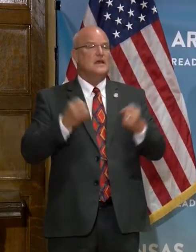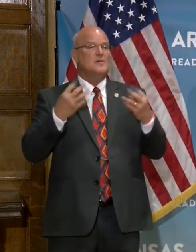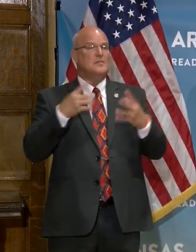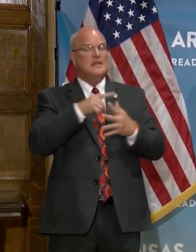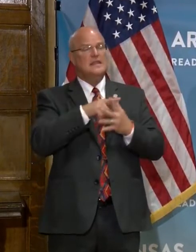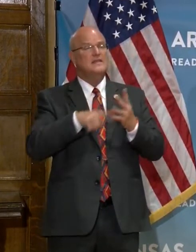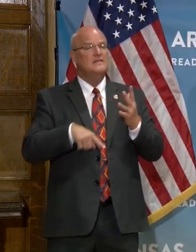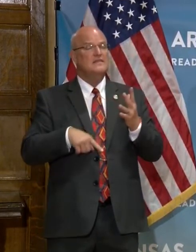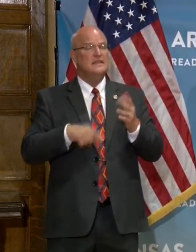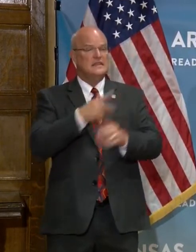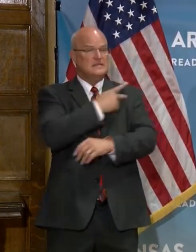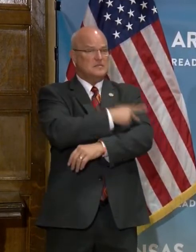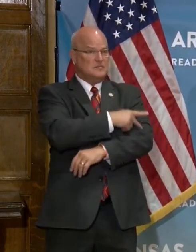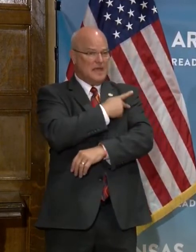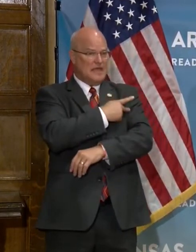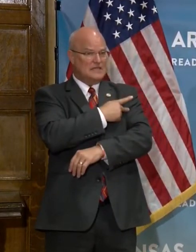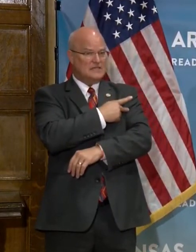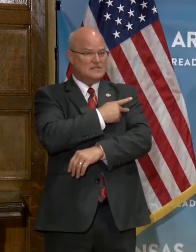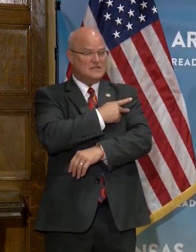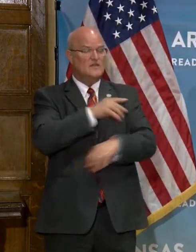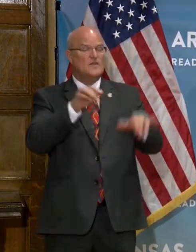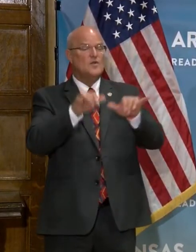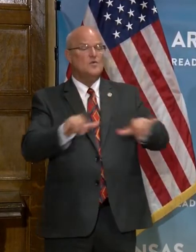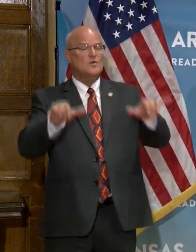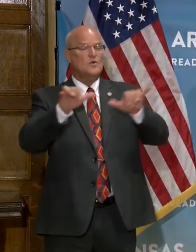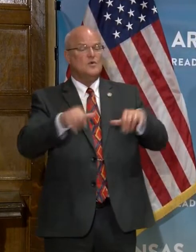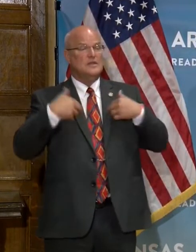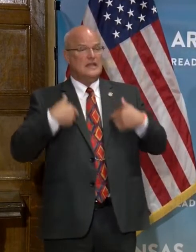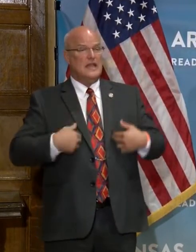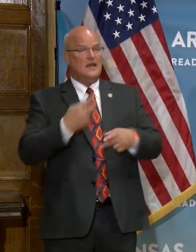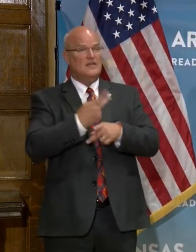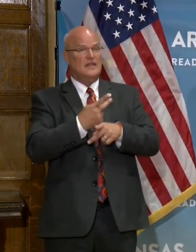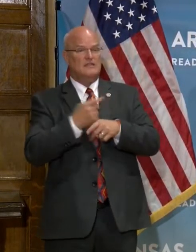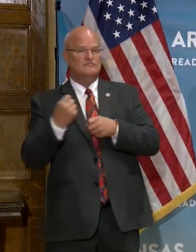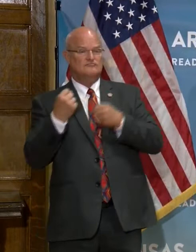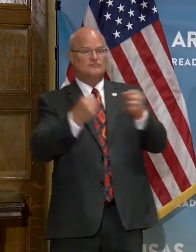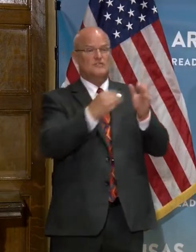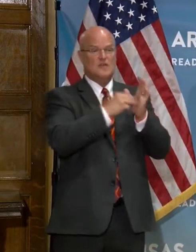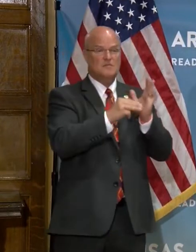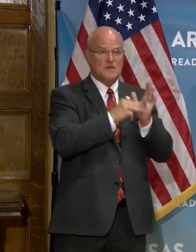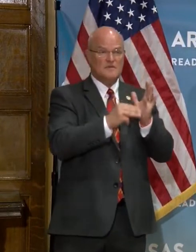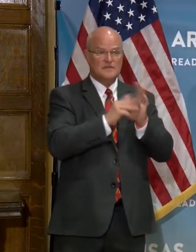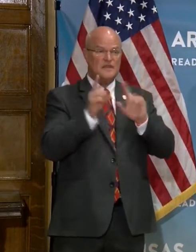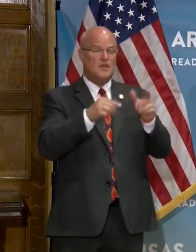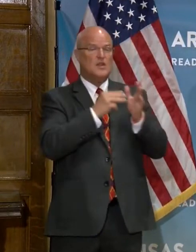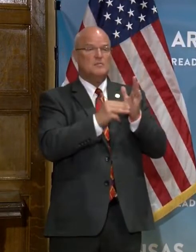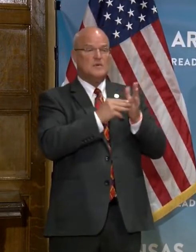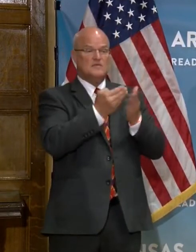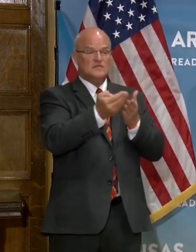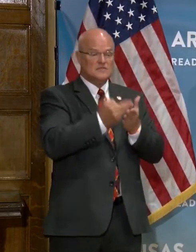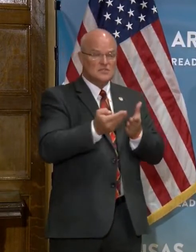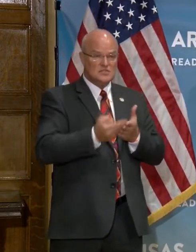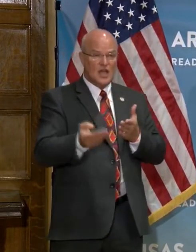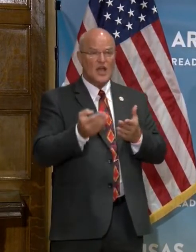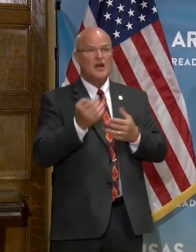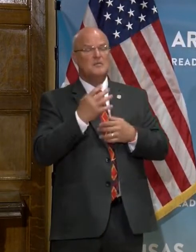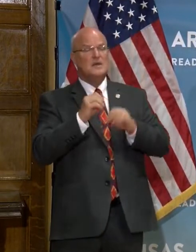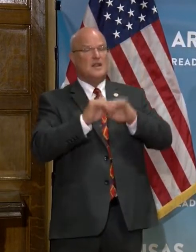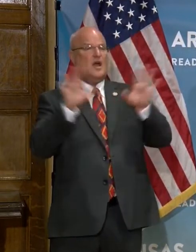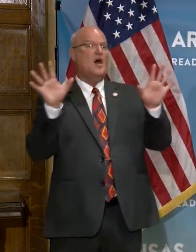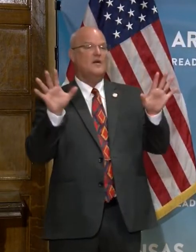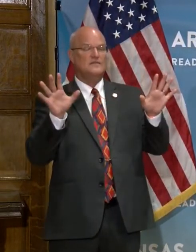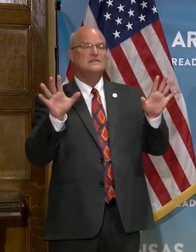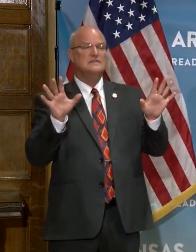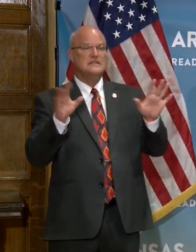Many of the patients for routine health care have go to Memphis, so they go to Memphis to shop, and